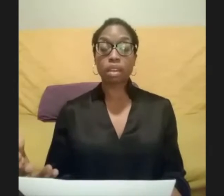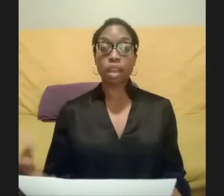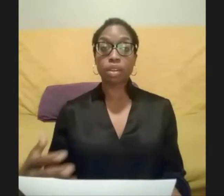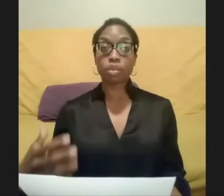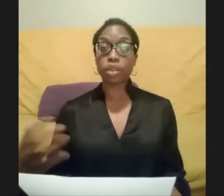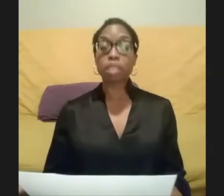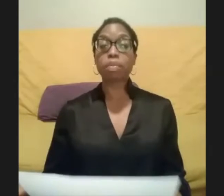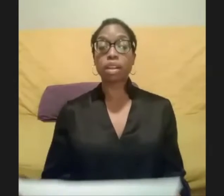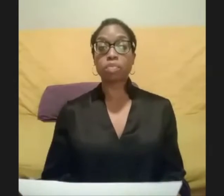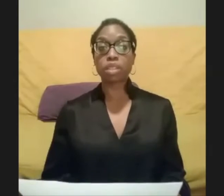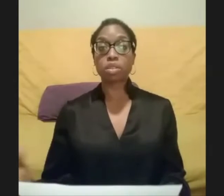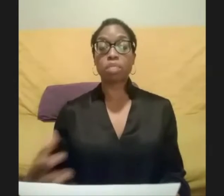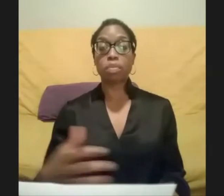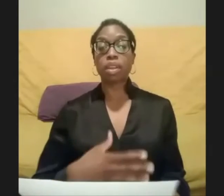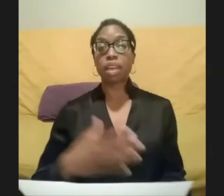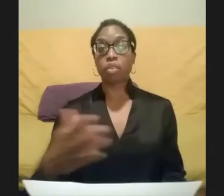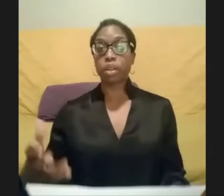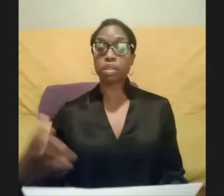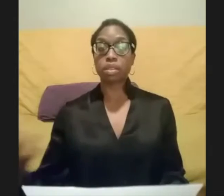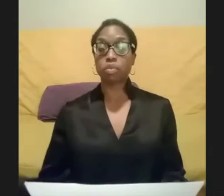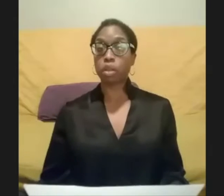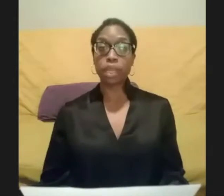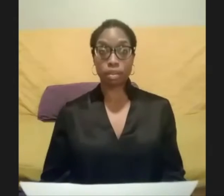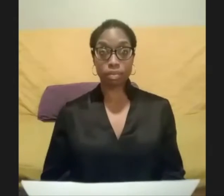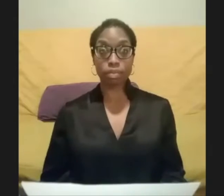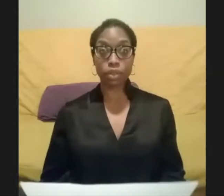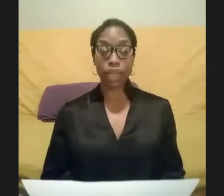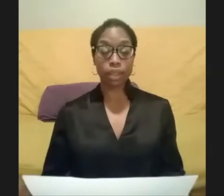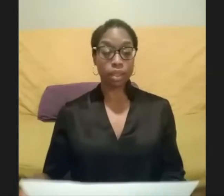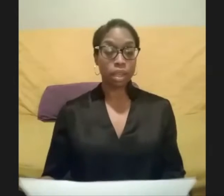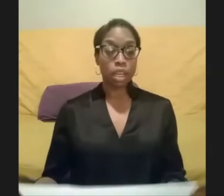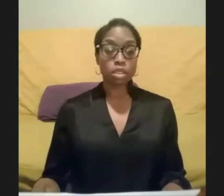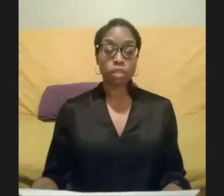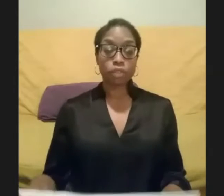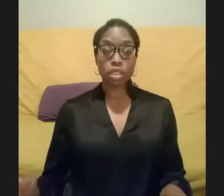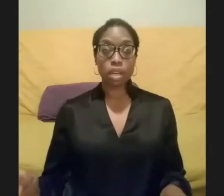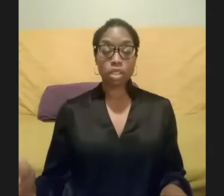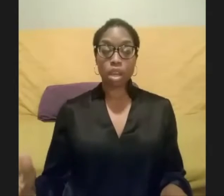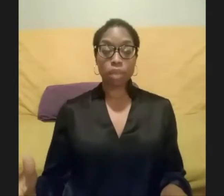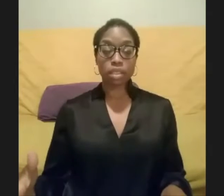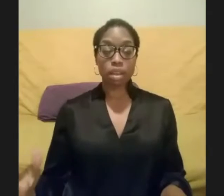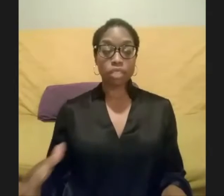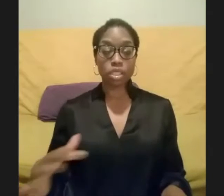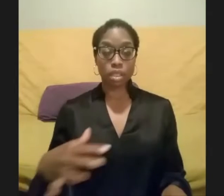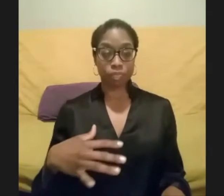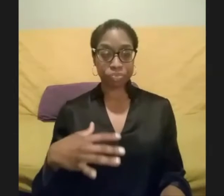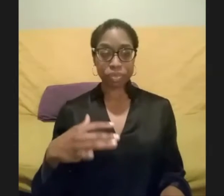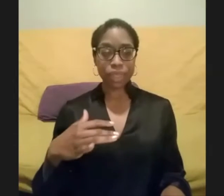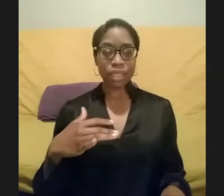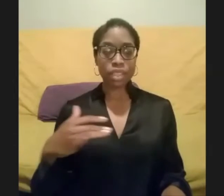and risk management so that people can have a greater sense of well-being. Okay. So the first thing I'm going to talk about is just standard